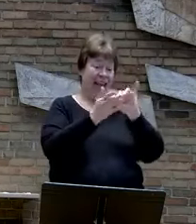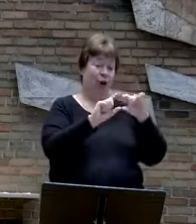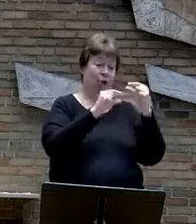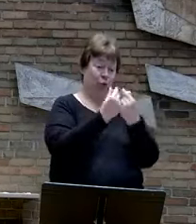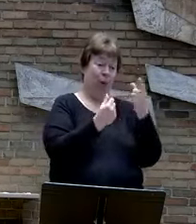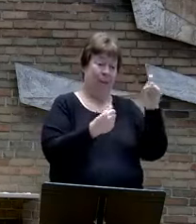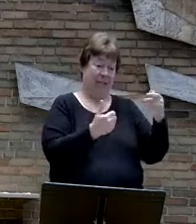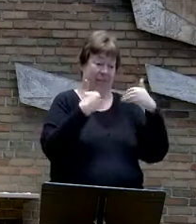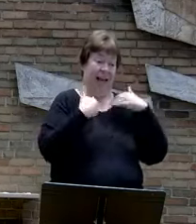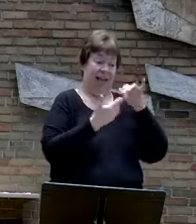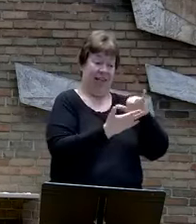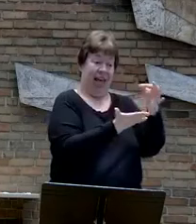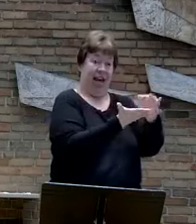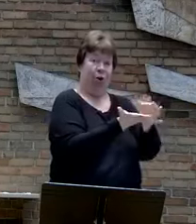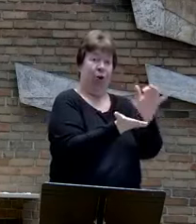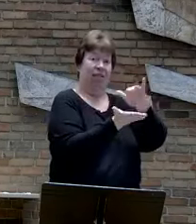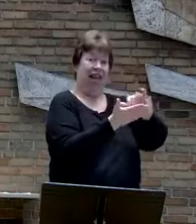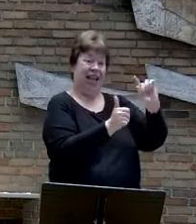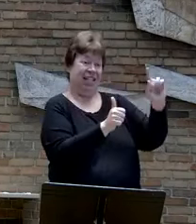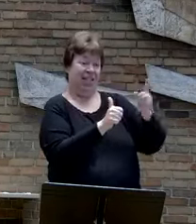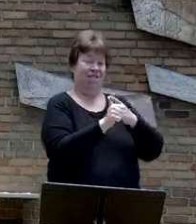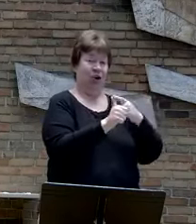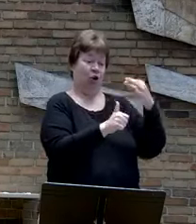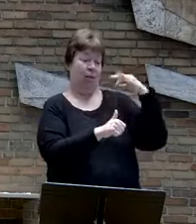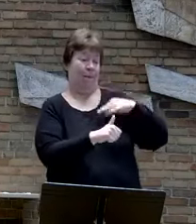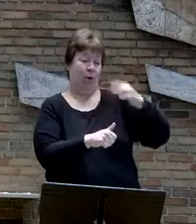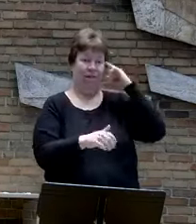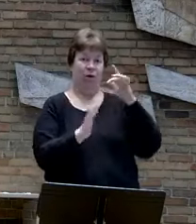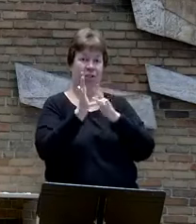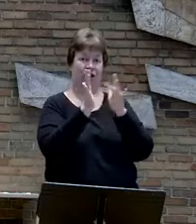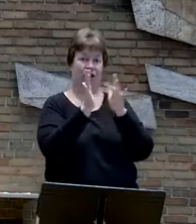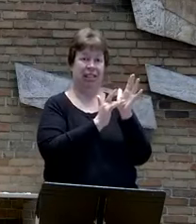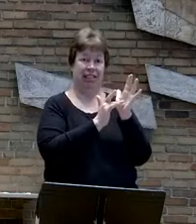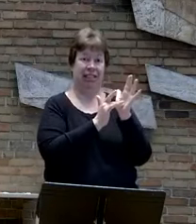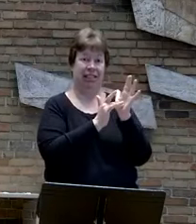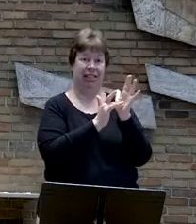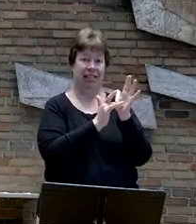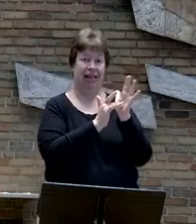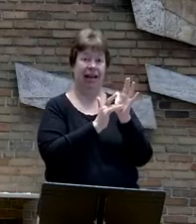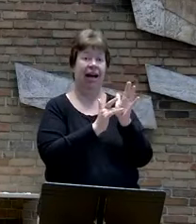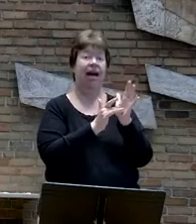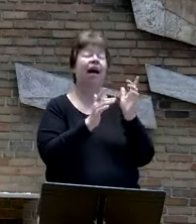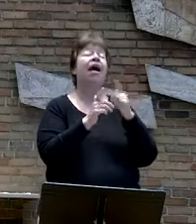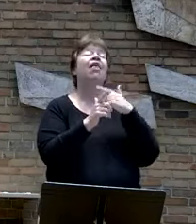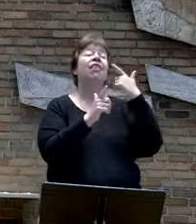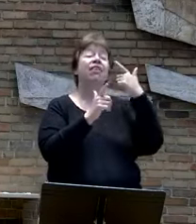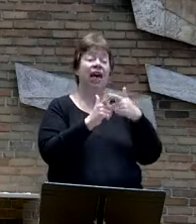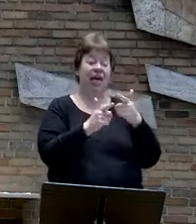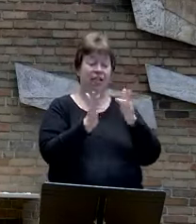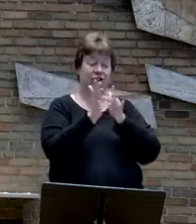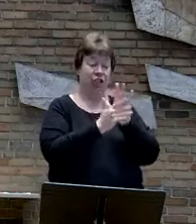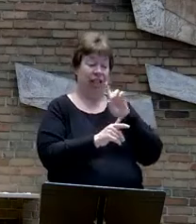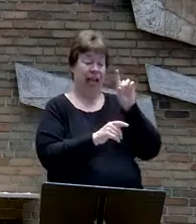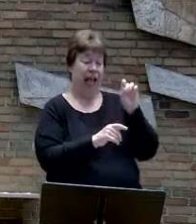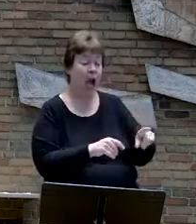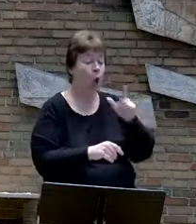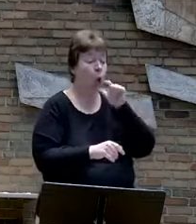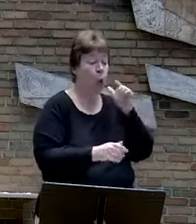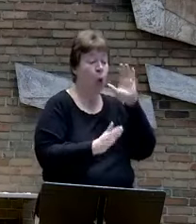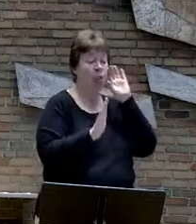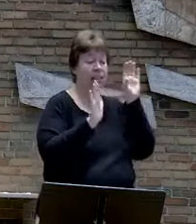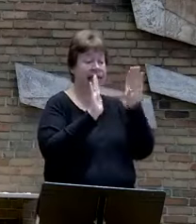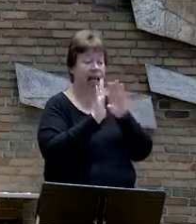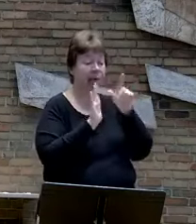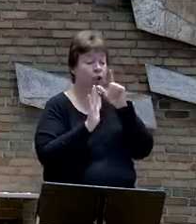them. That's the first point for Jesus. After asking whose image and whose inscription was on the